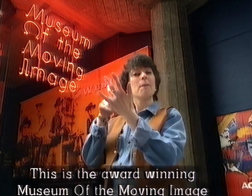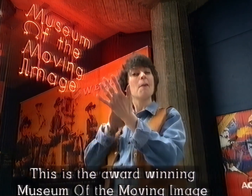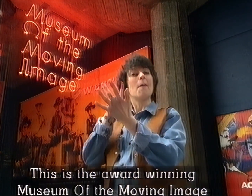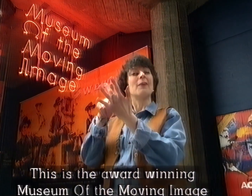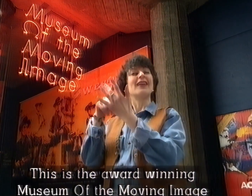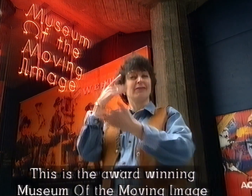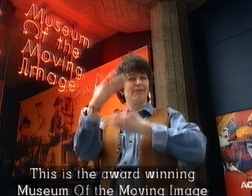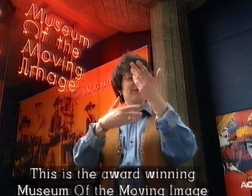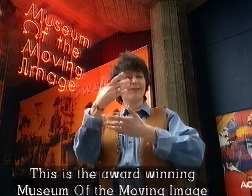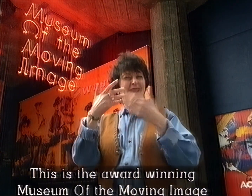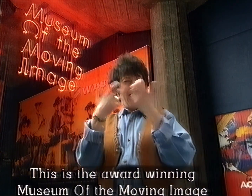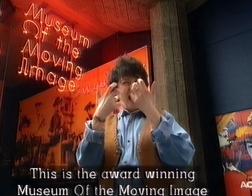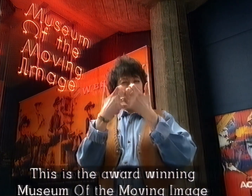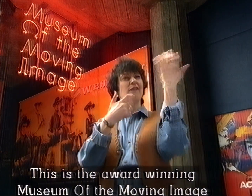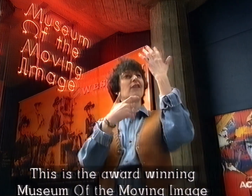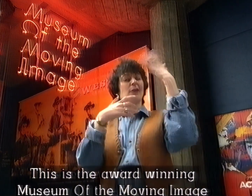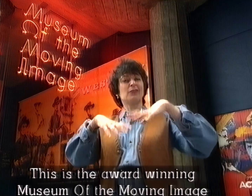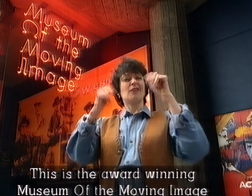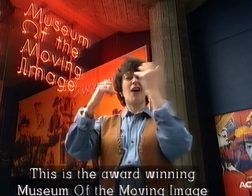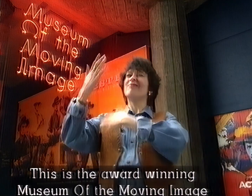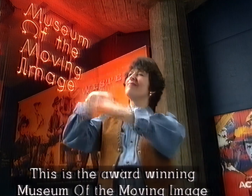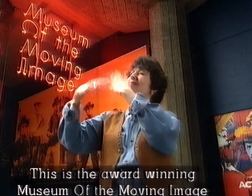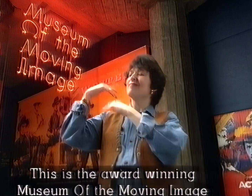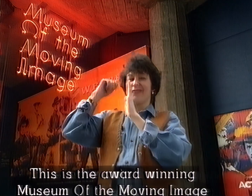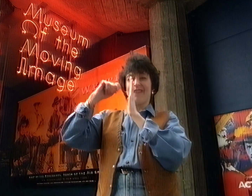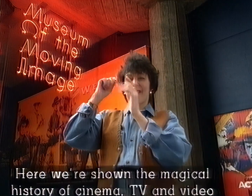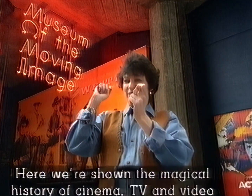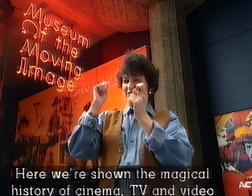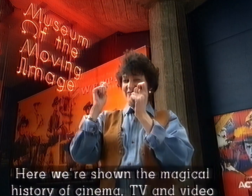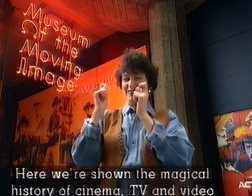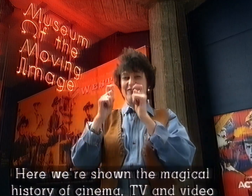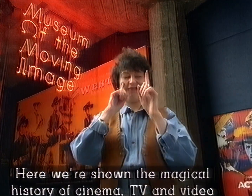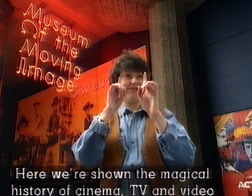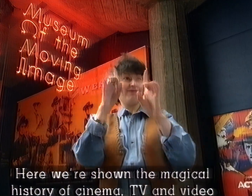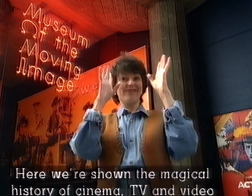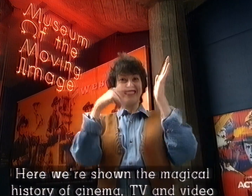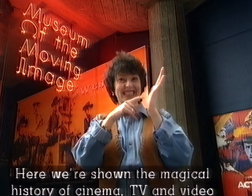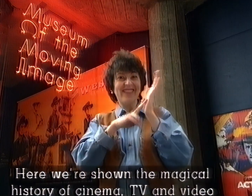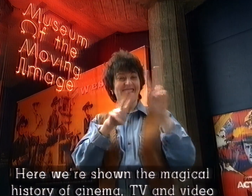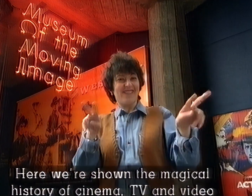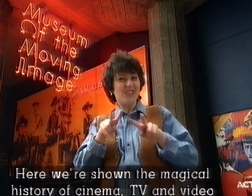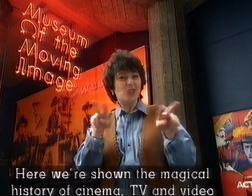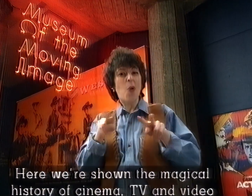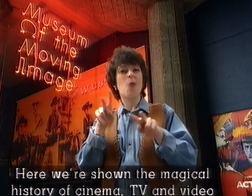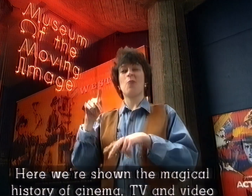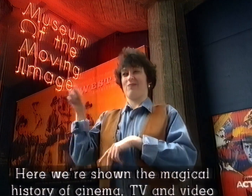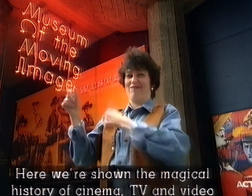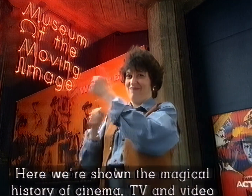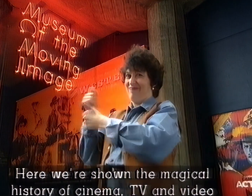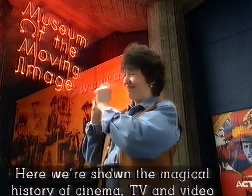This is the award-winning Museum of the Moving Image. Here we are shown the magical history of cinema, TV and